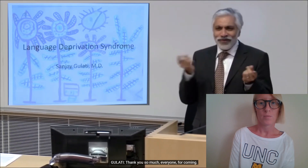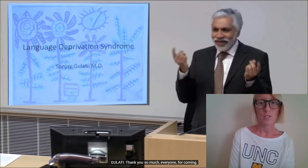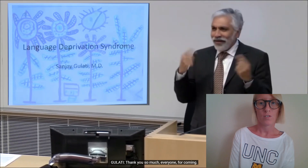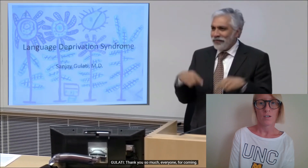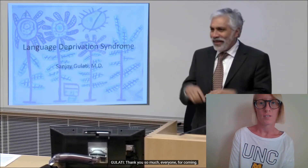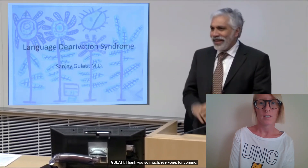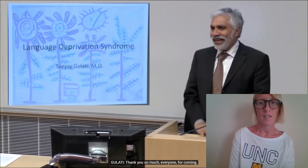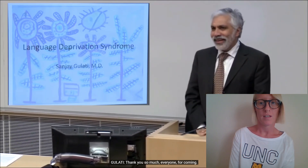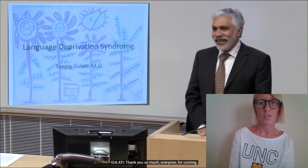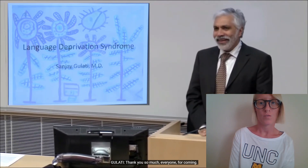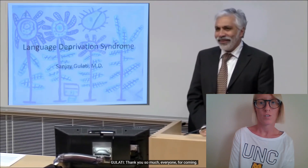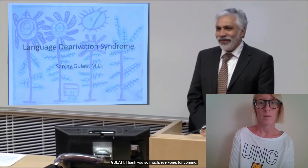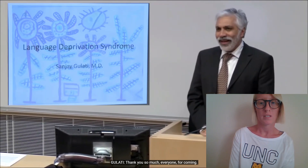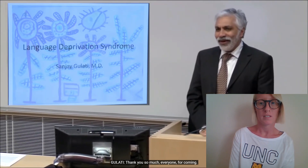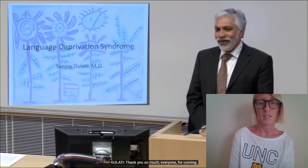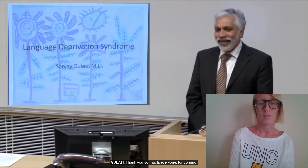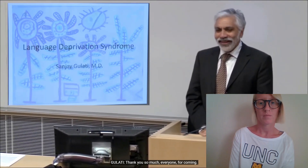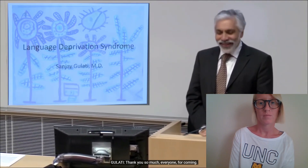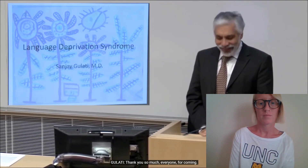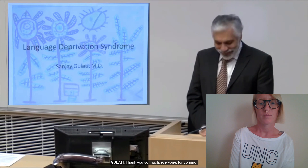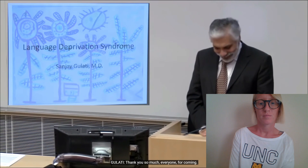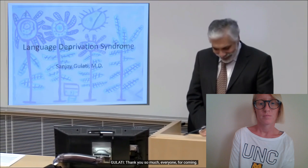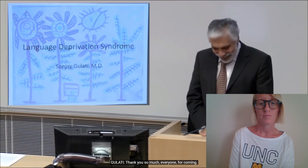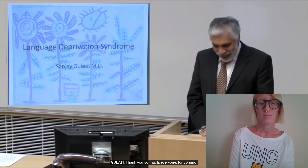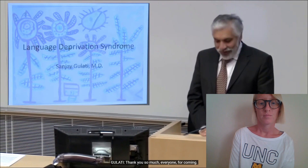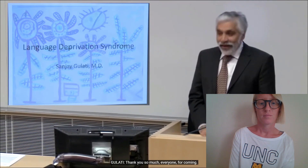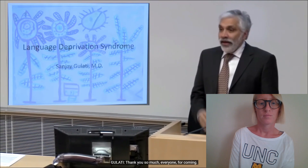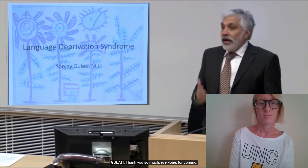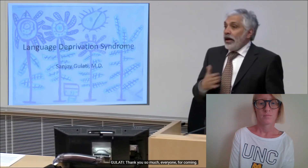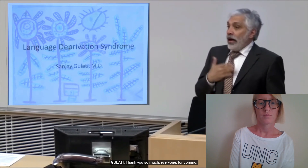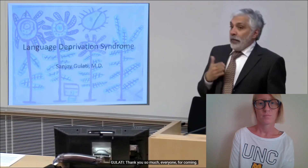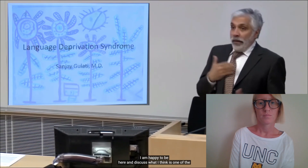Wow, there's a big crowd. Thank you today. so much, Thank you everyone, for coming. tonight.